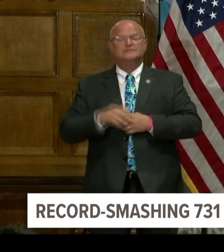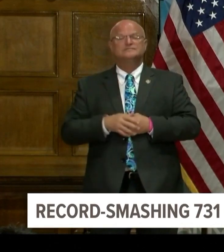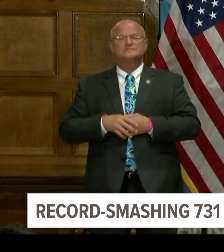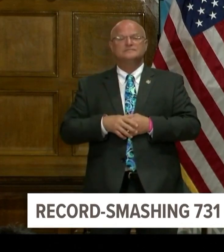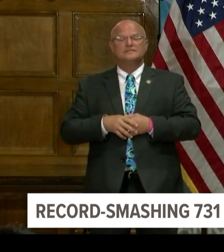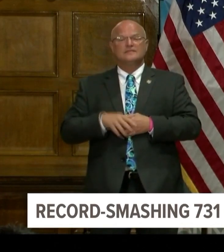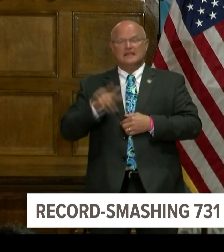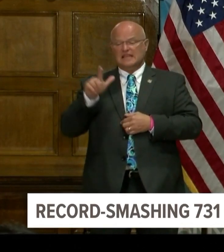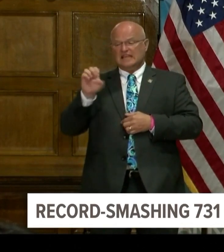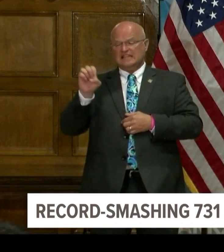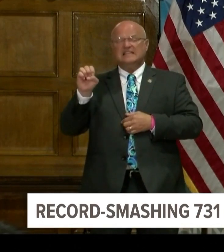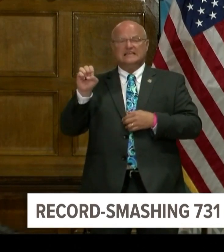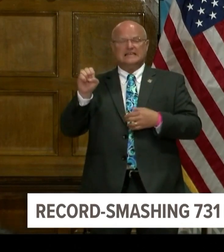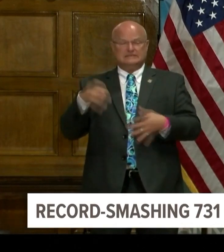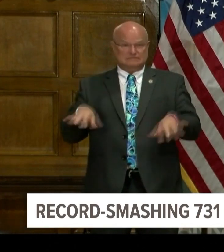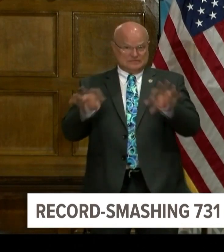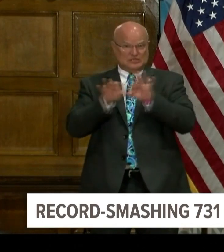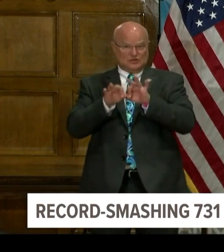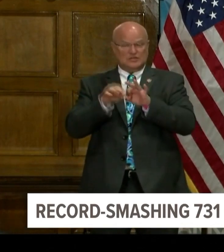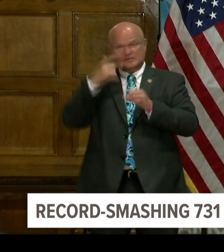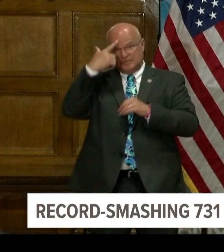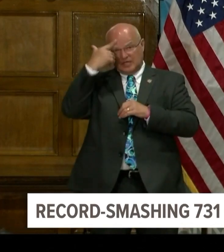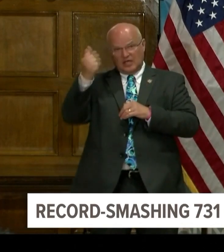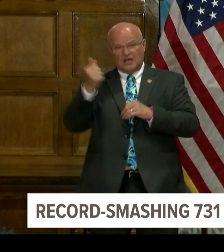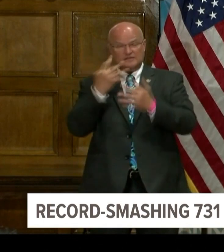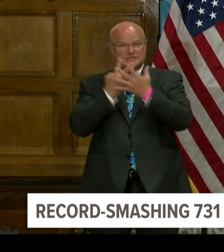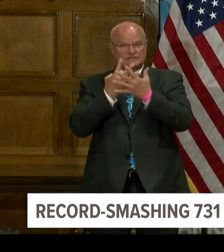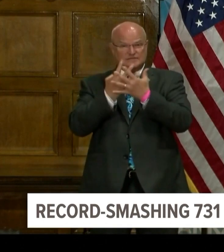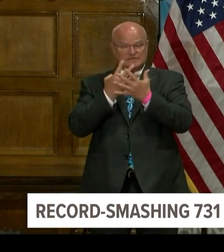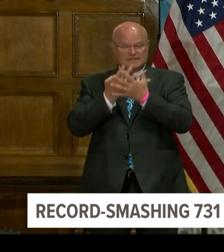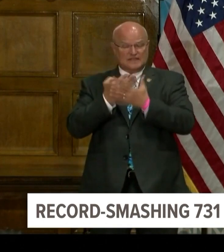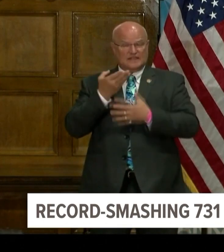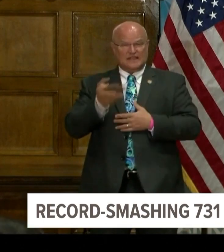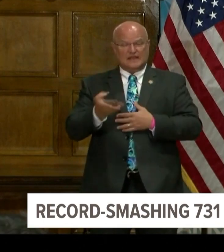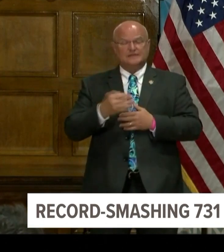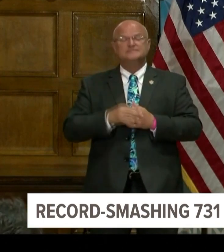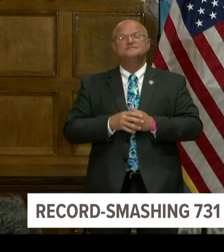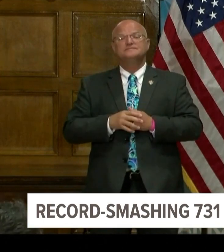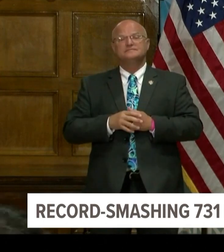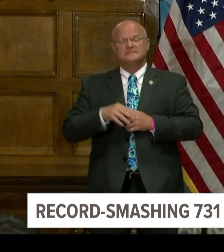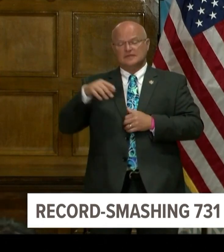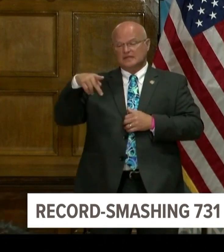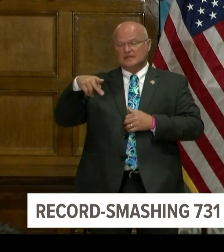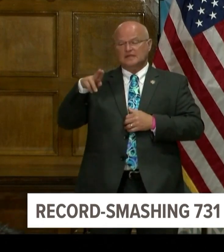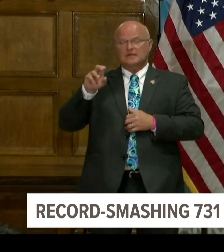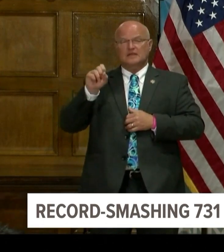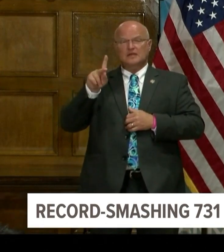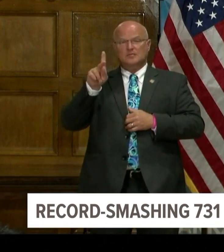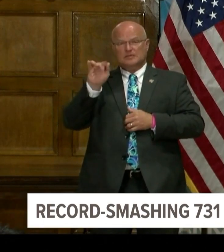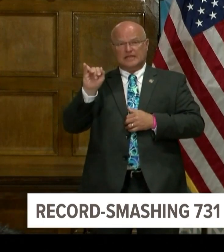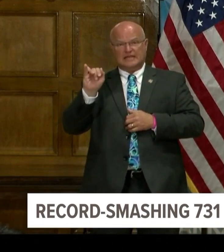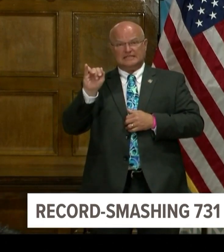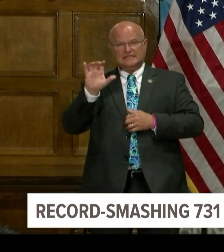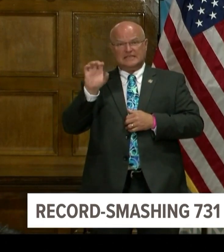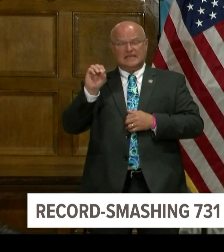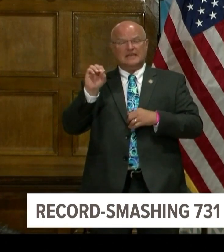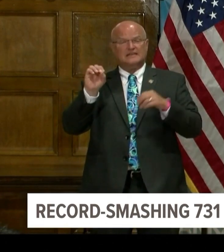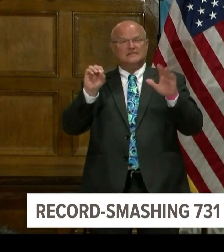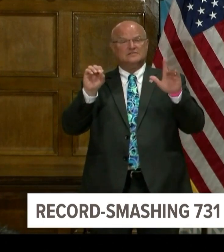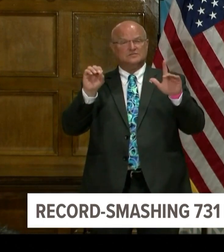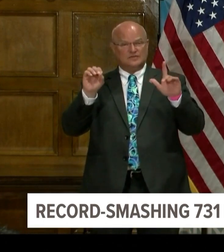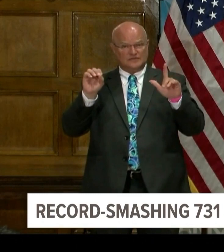Lee County, of course, had a significant increase because of the correctional facility there. Pulaski County with 25